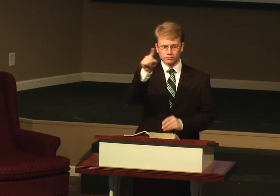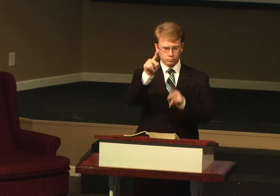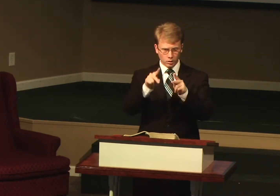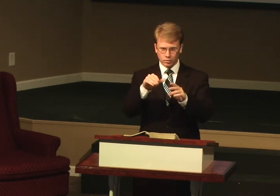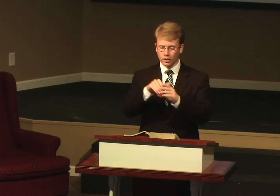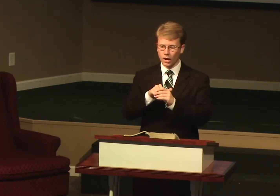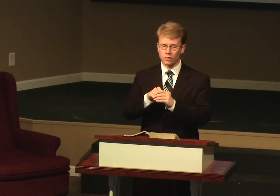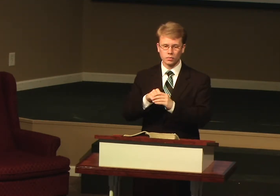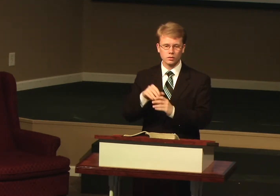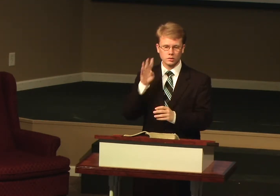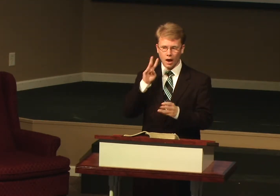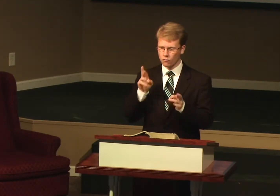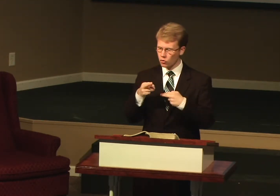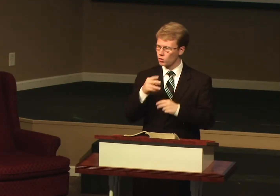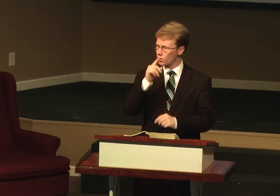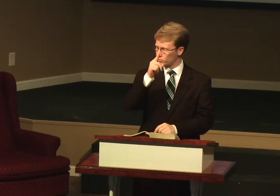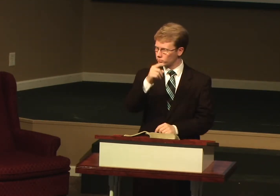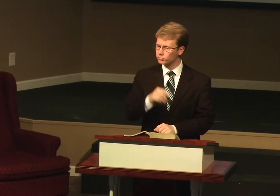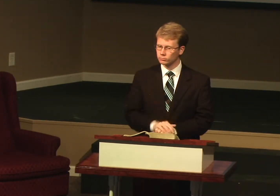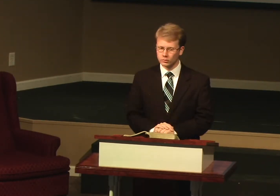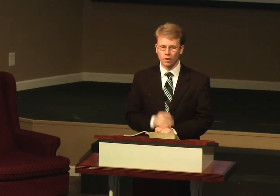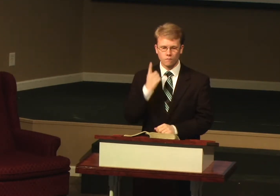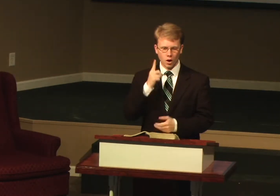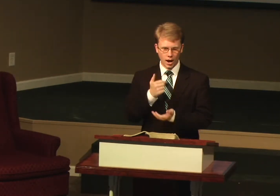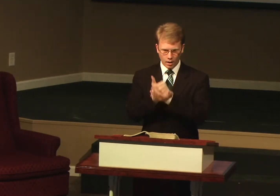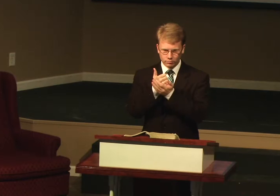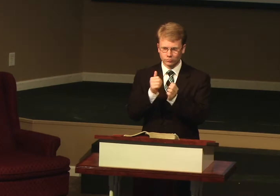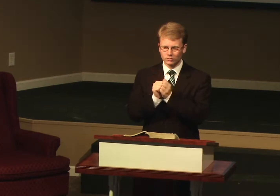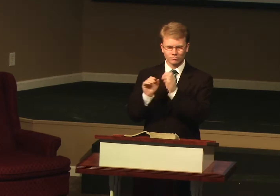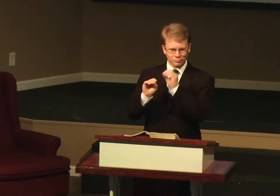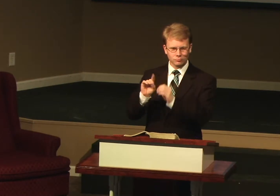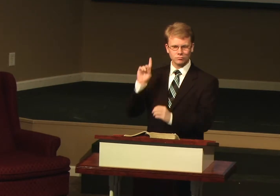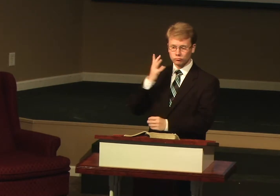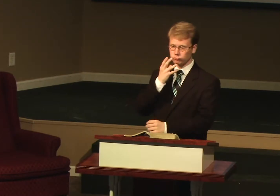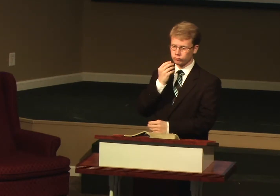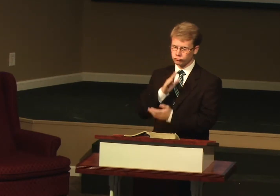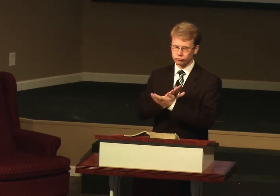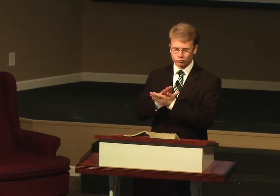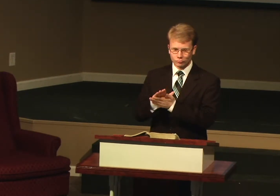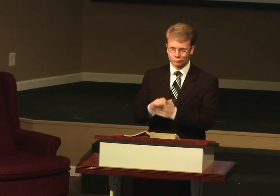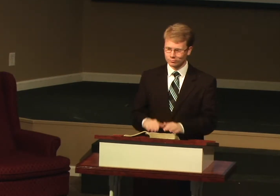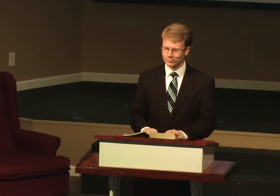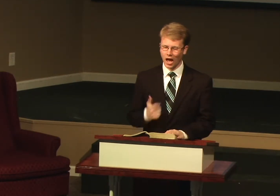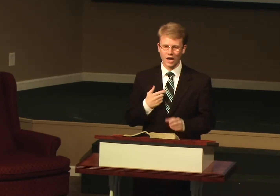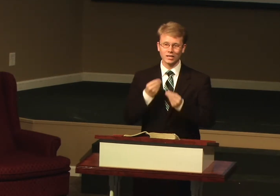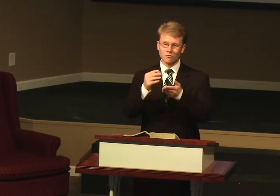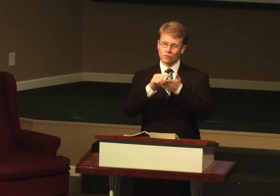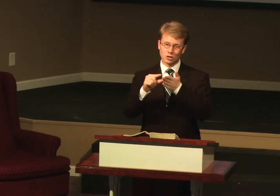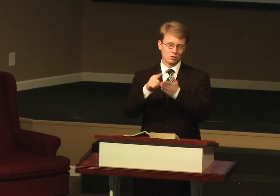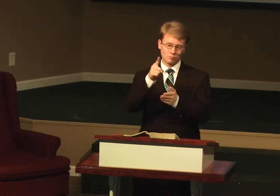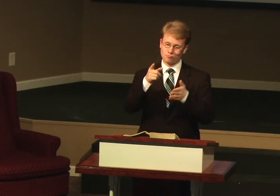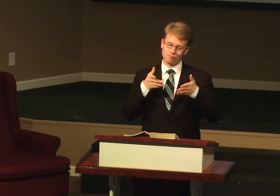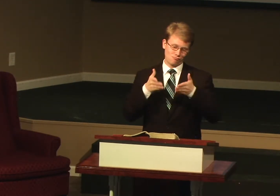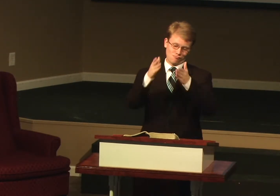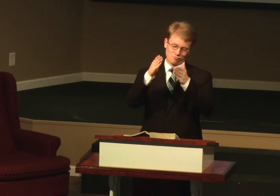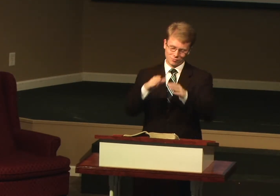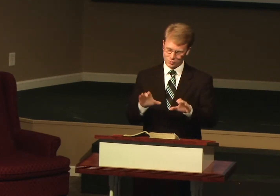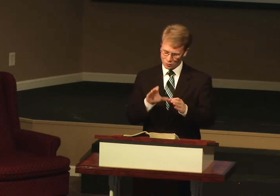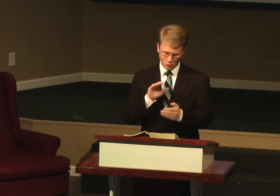And I do want to thank those that are in the sound room upstairs for assisting me in putting this PowerPoint